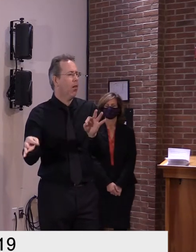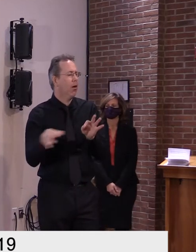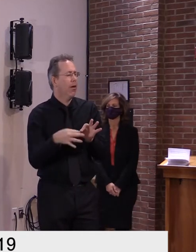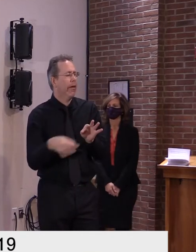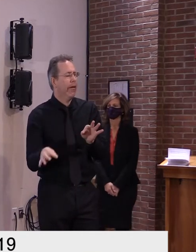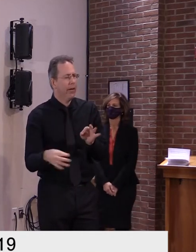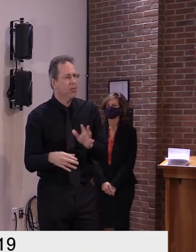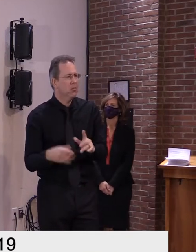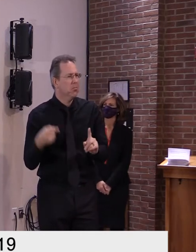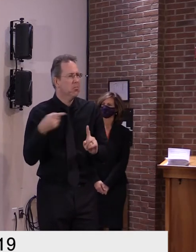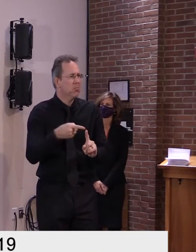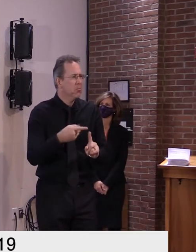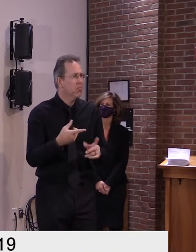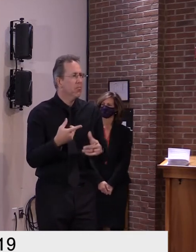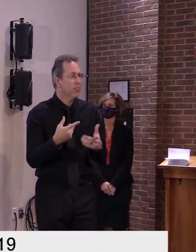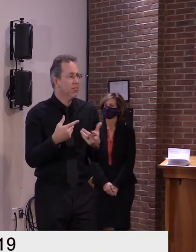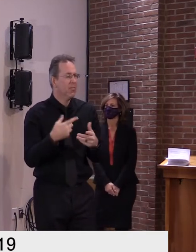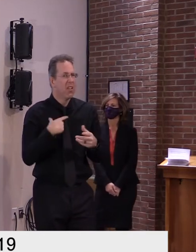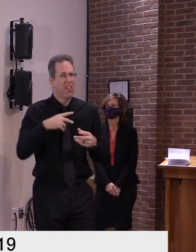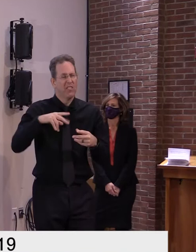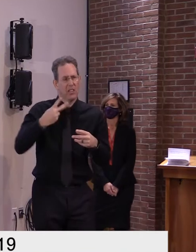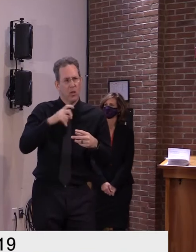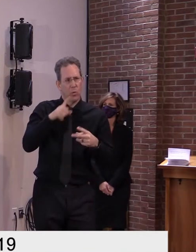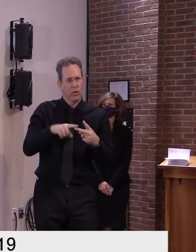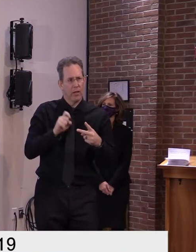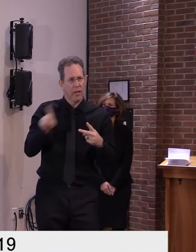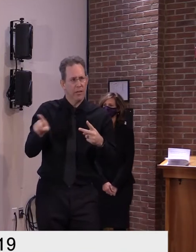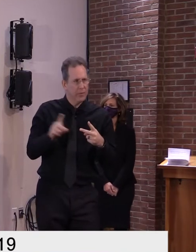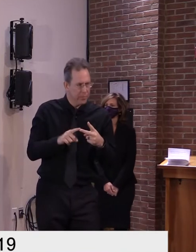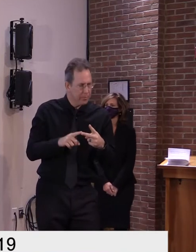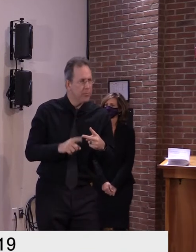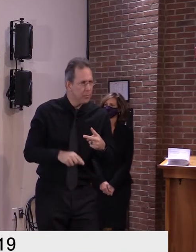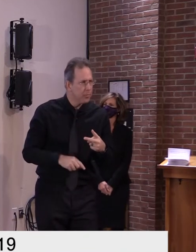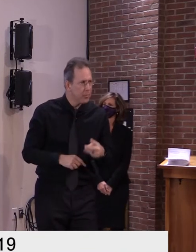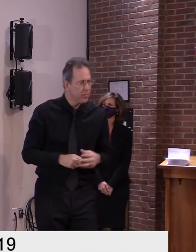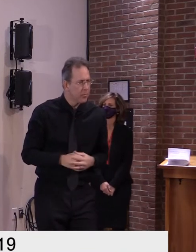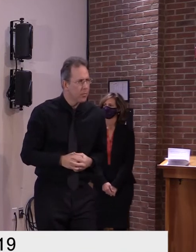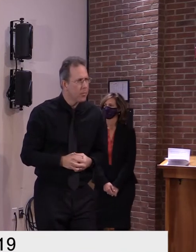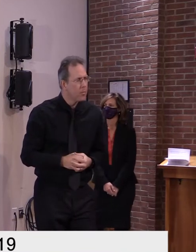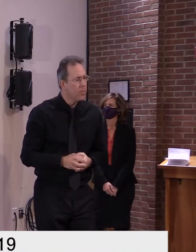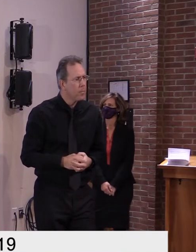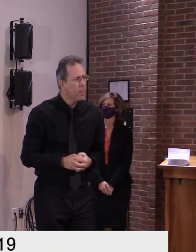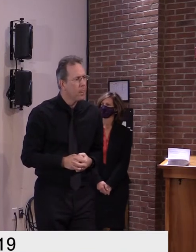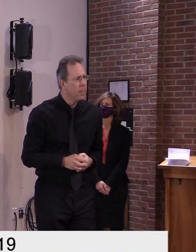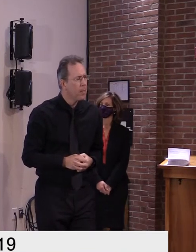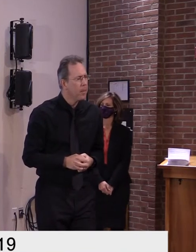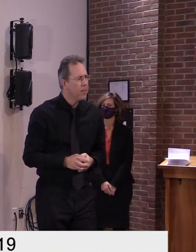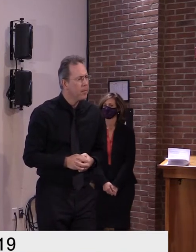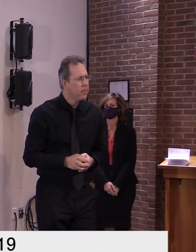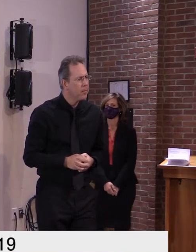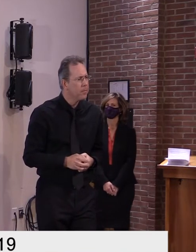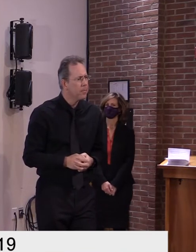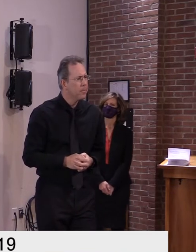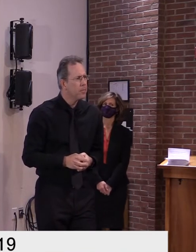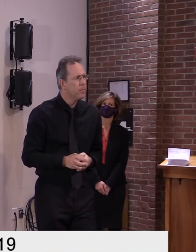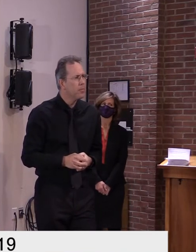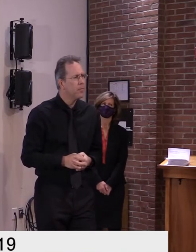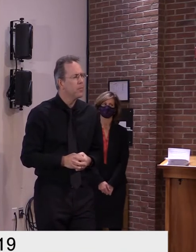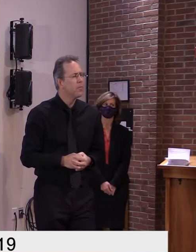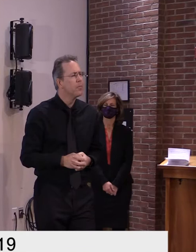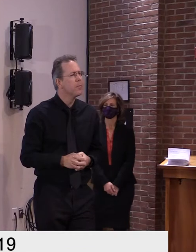do you know what your study show as to whether anybody that caught COVID-19